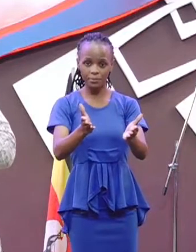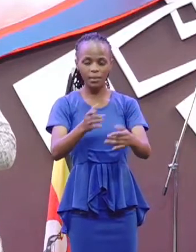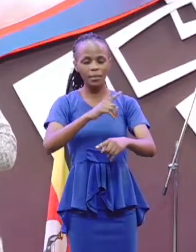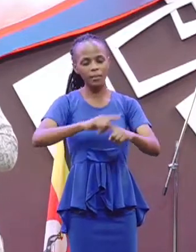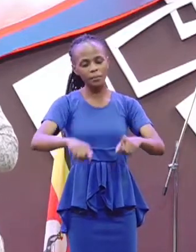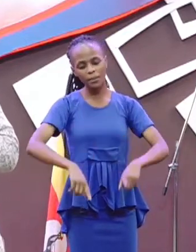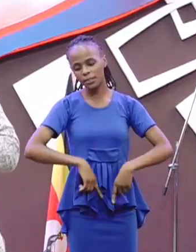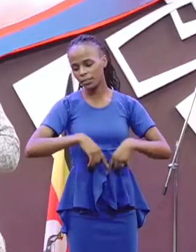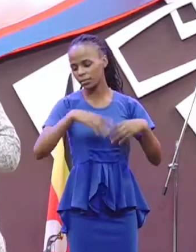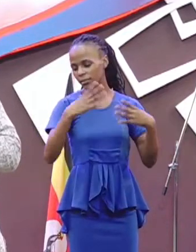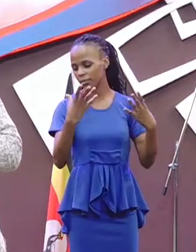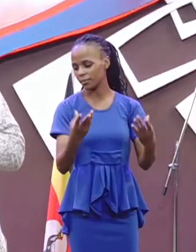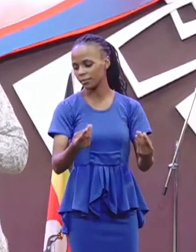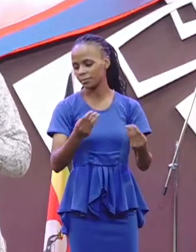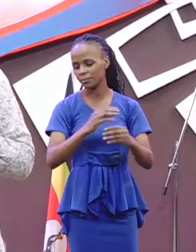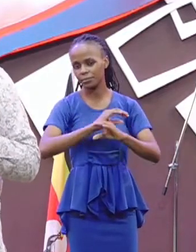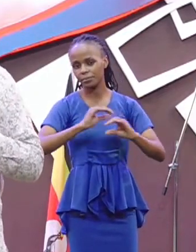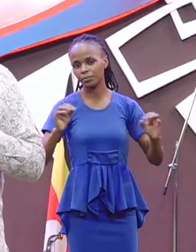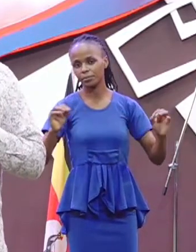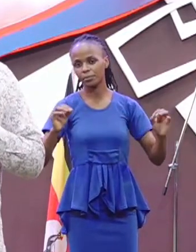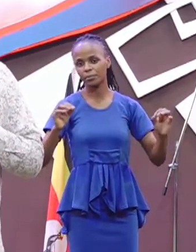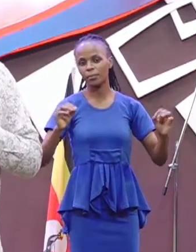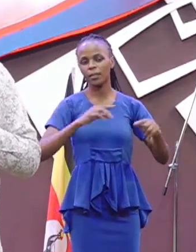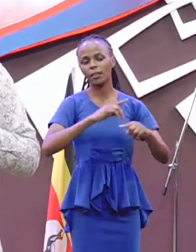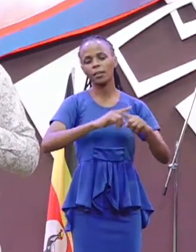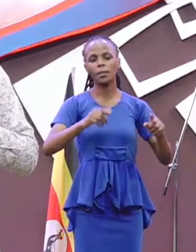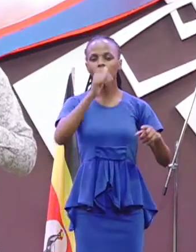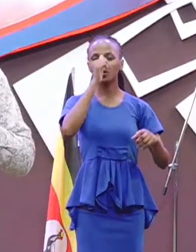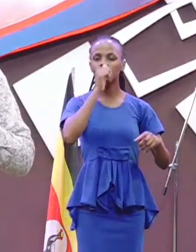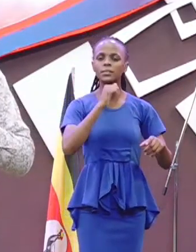world. But life is not easy.